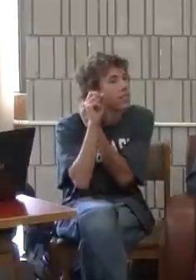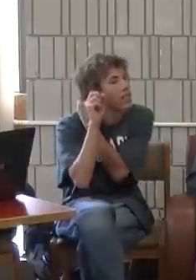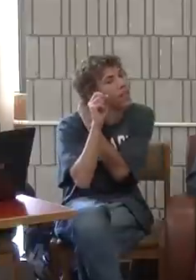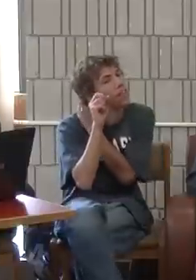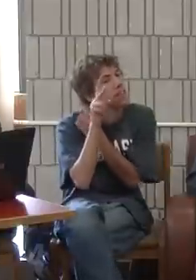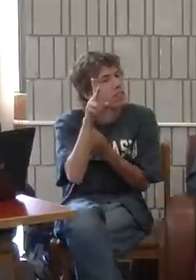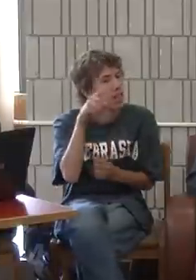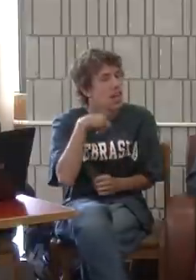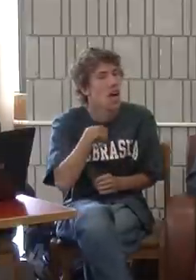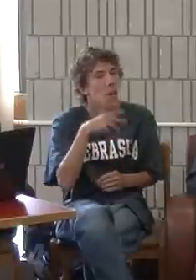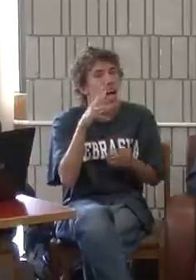Okay.